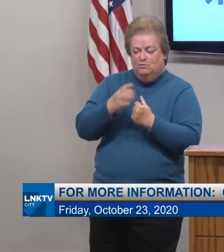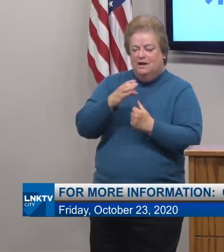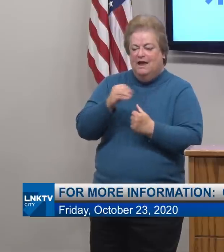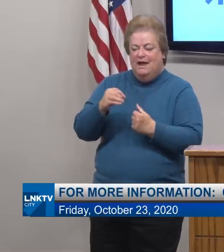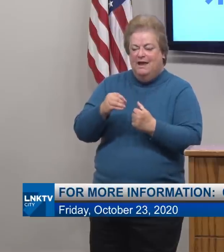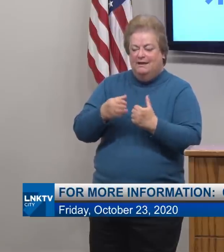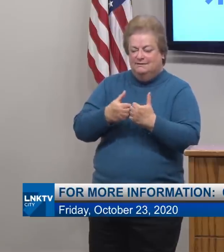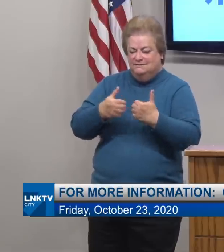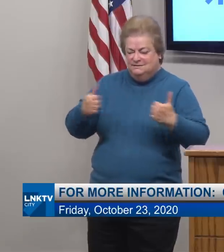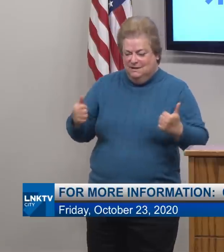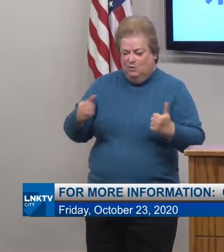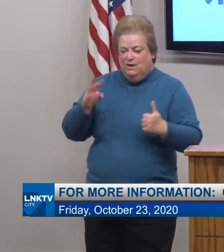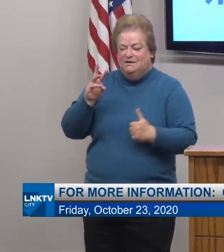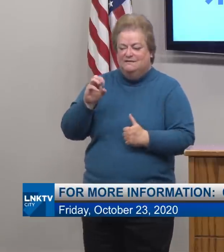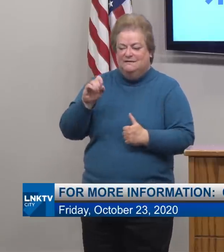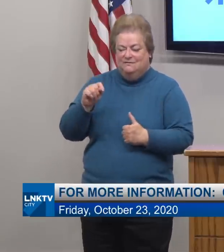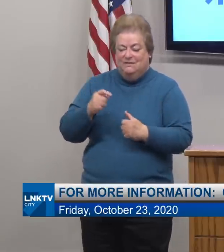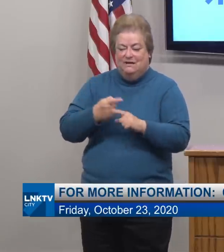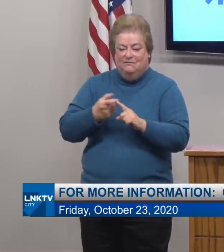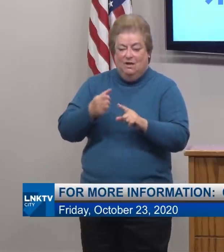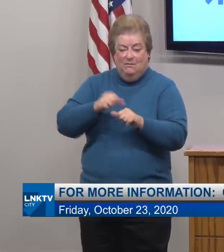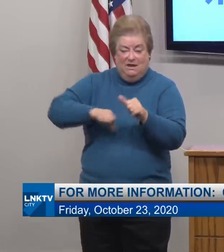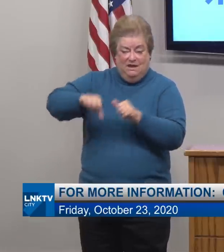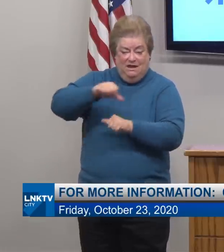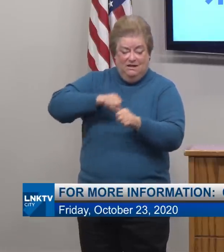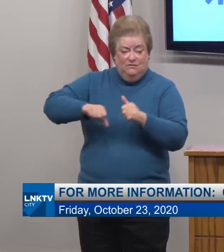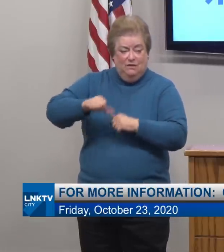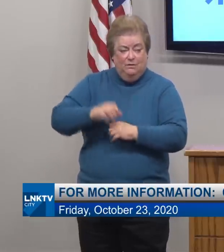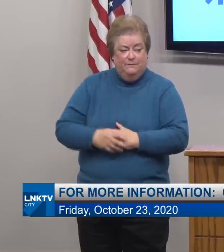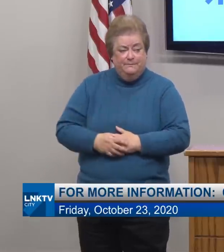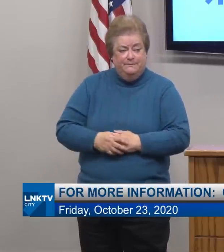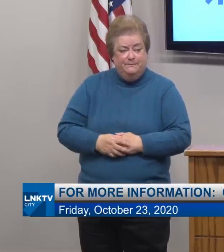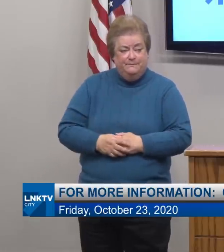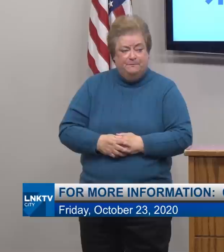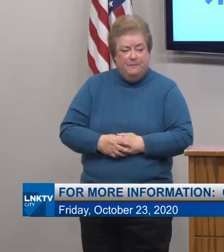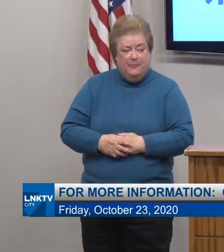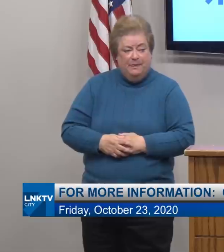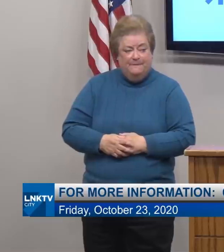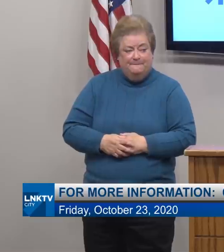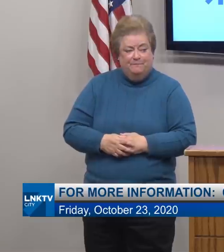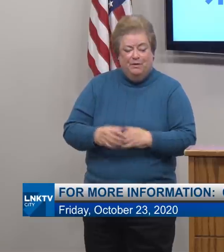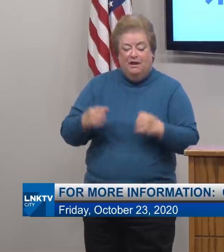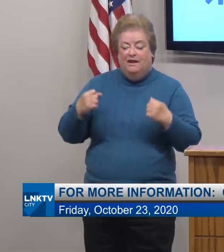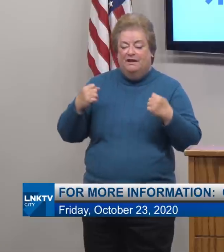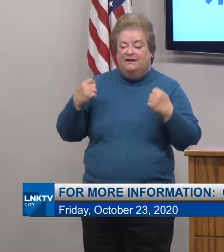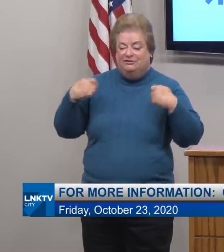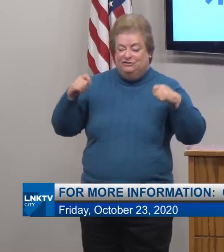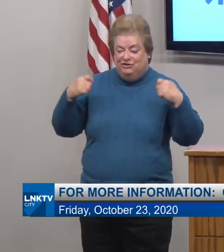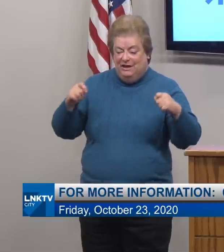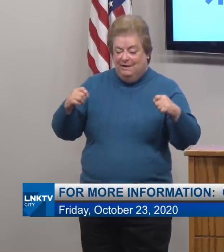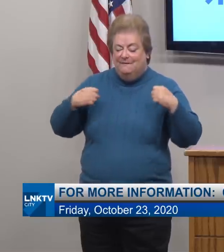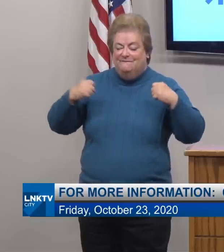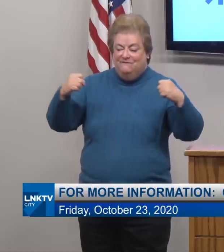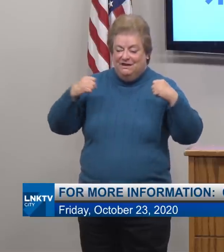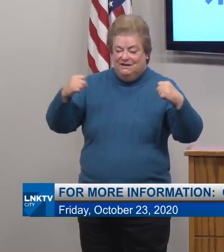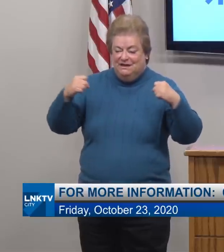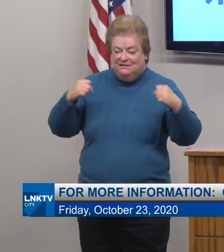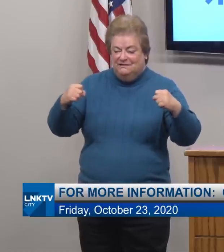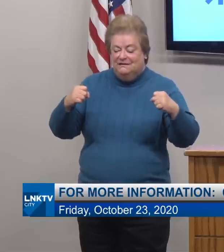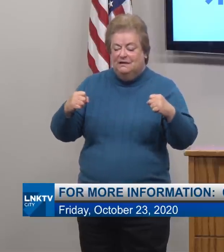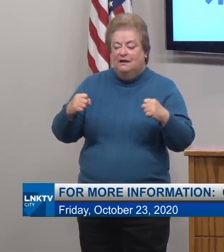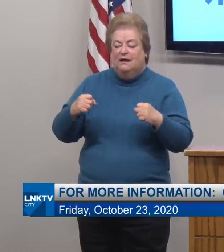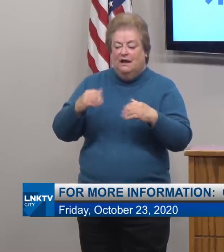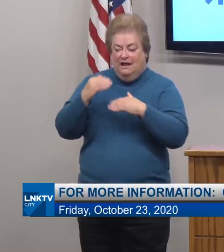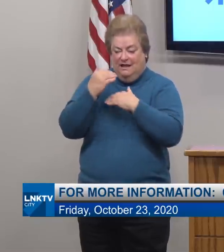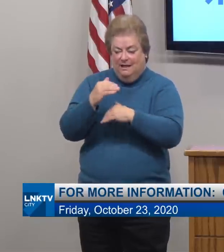foot distance from each other our gems fitness and health centers and martial arts studios are